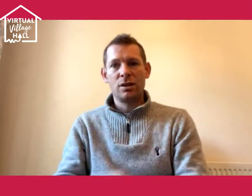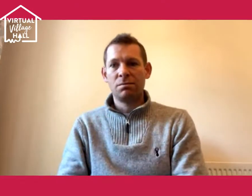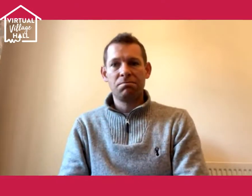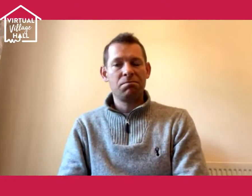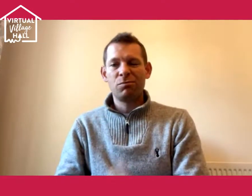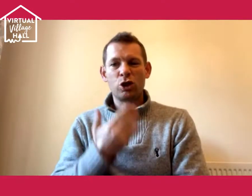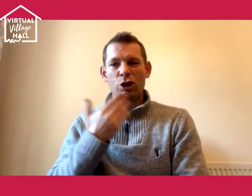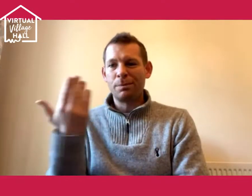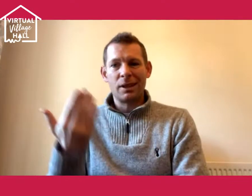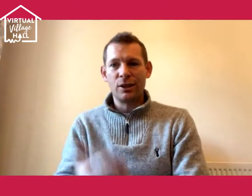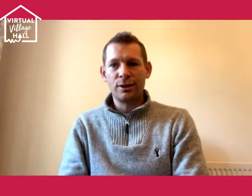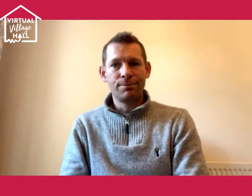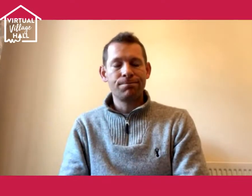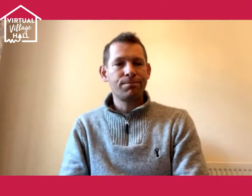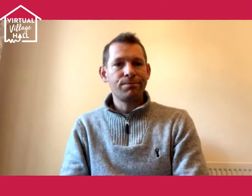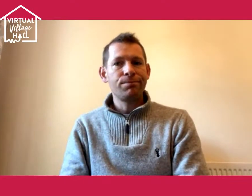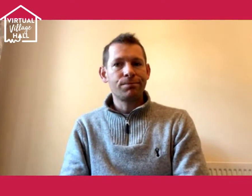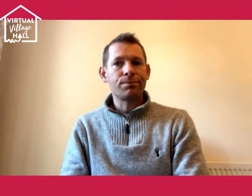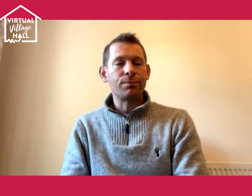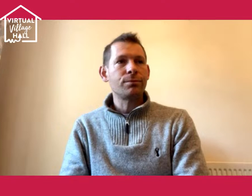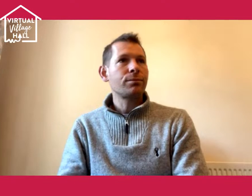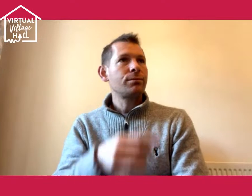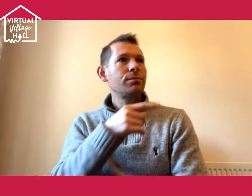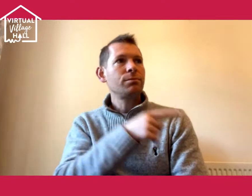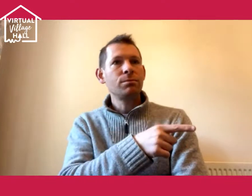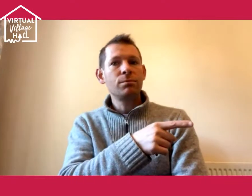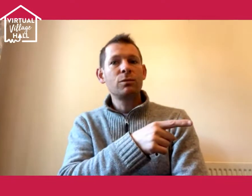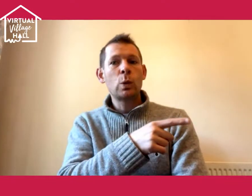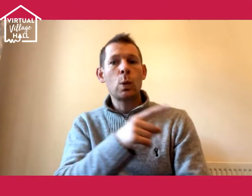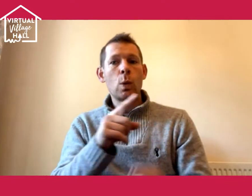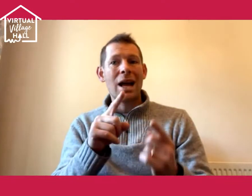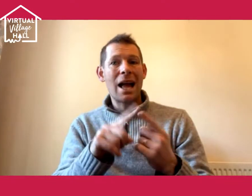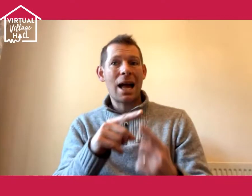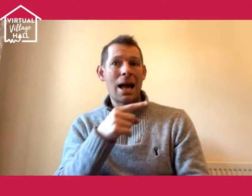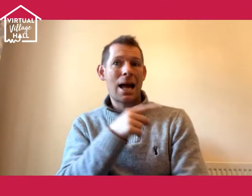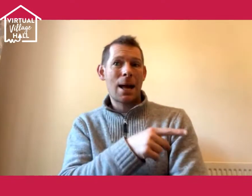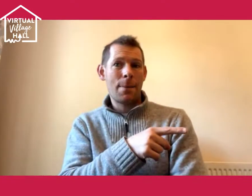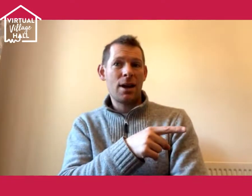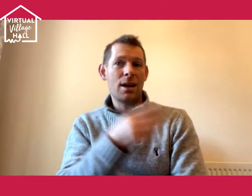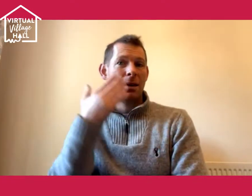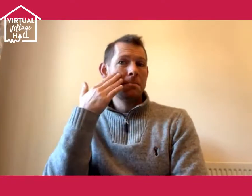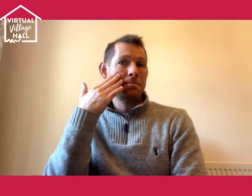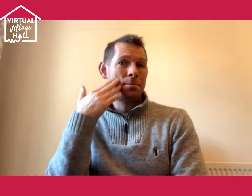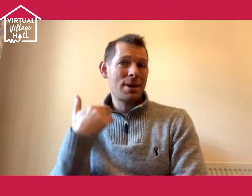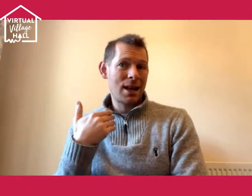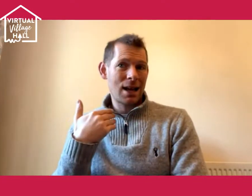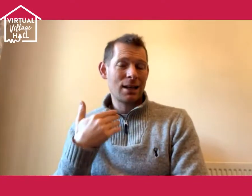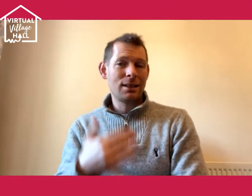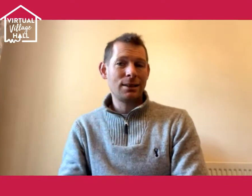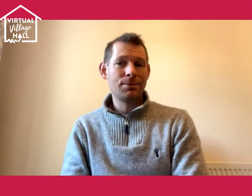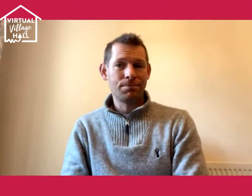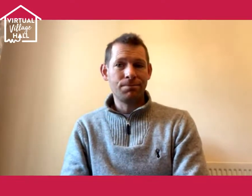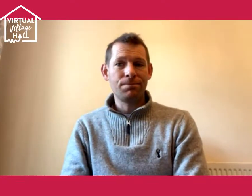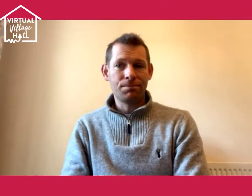So anyway, it's whatever. You get that. It doesn't matter. You understand what I mean. So Emma might be black.